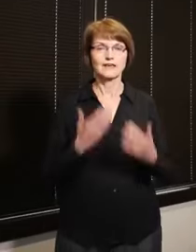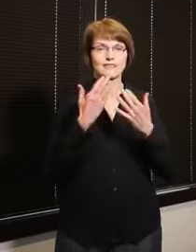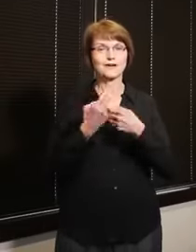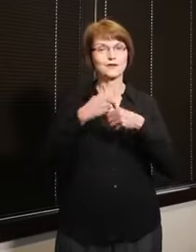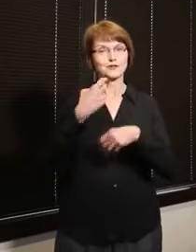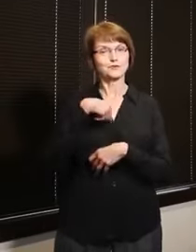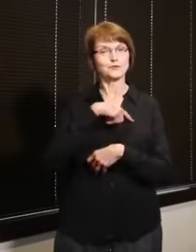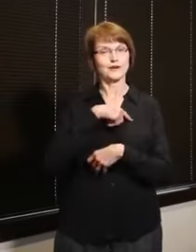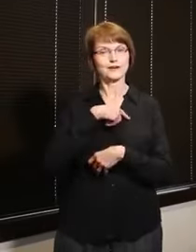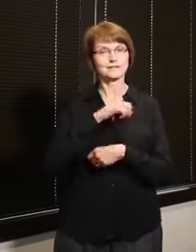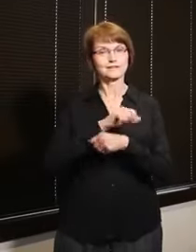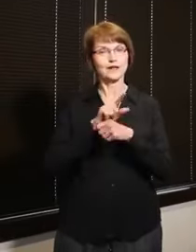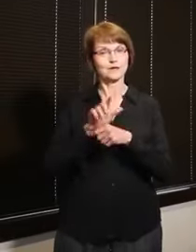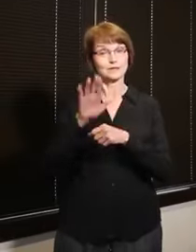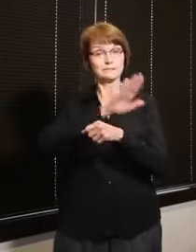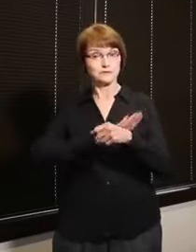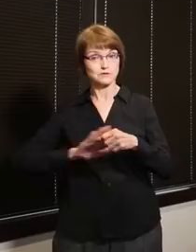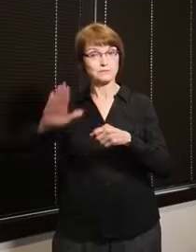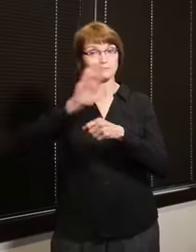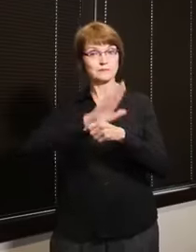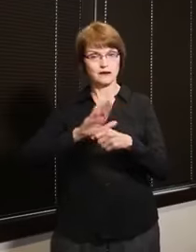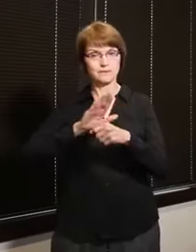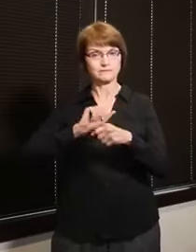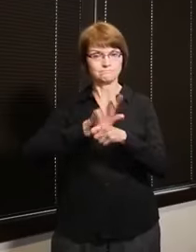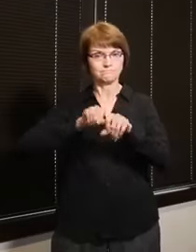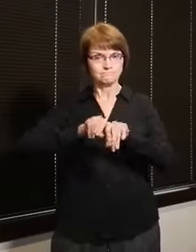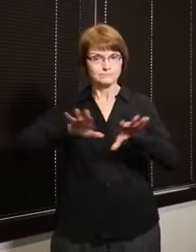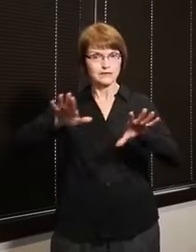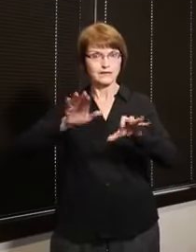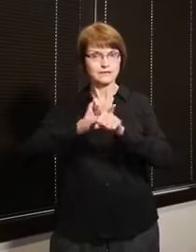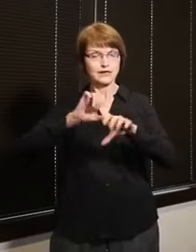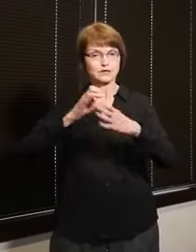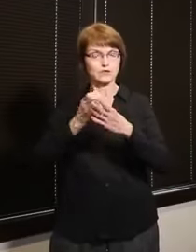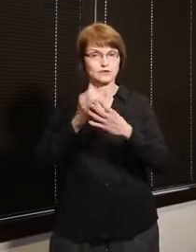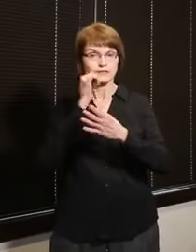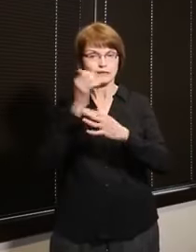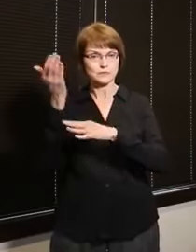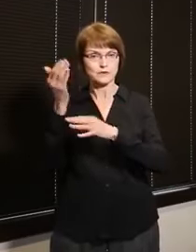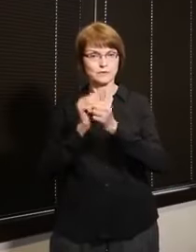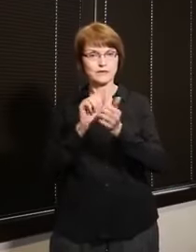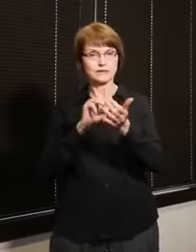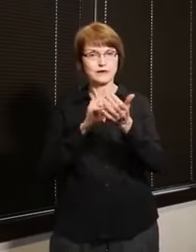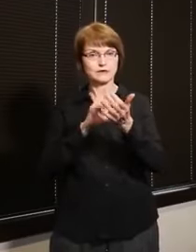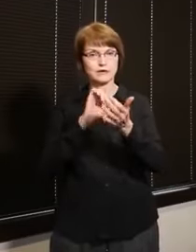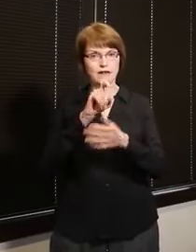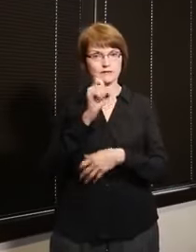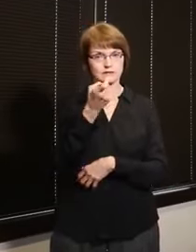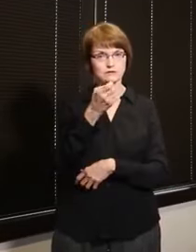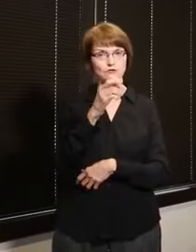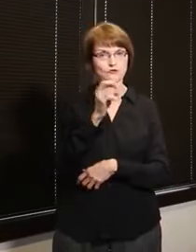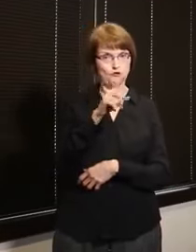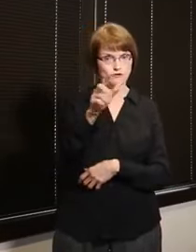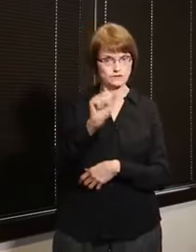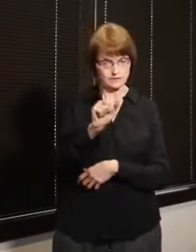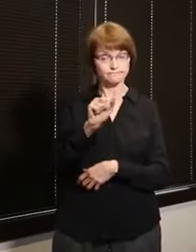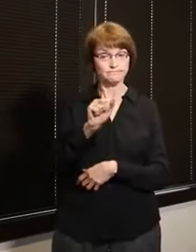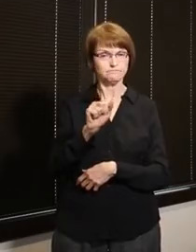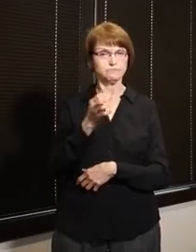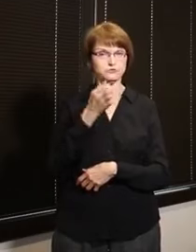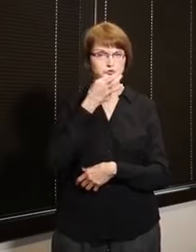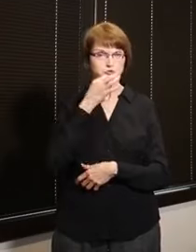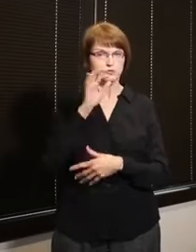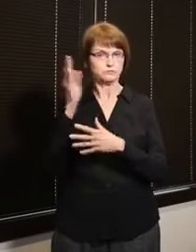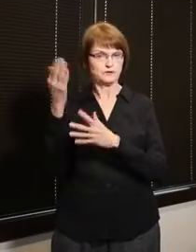Thank you for joining us for the St. Louis Metropolitan Pandemic Task Force Daily Briefing with Dr. Alex Garza. The briefing will begin